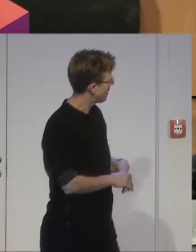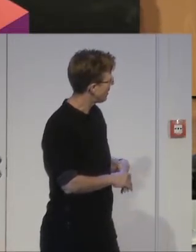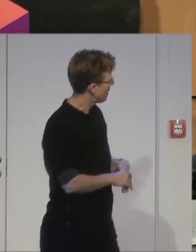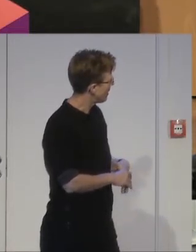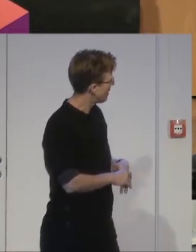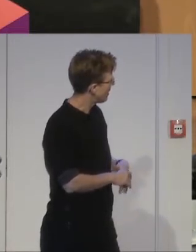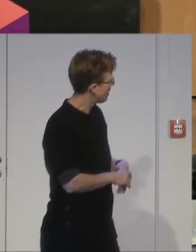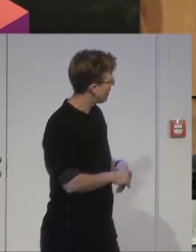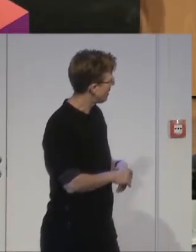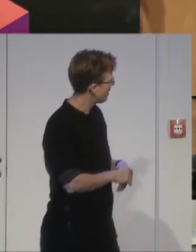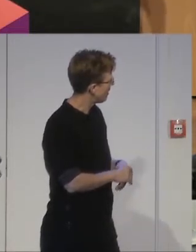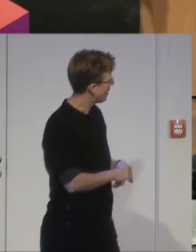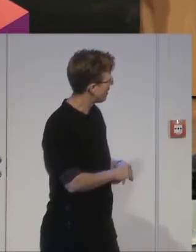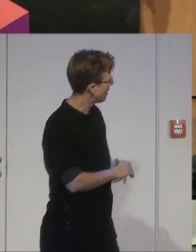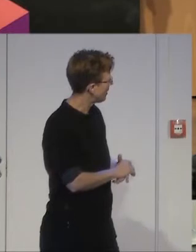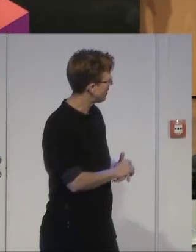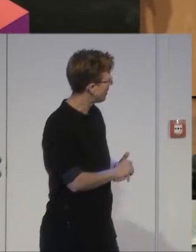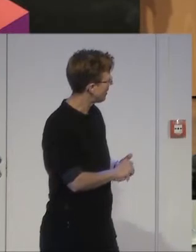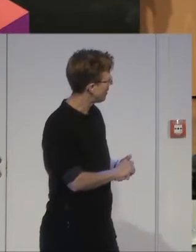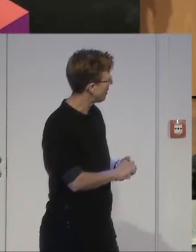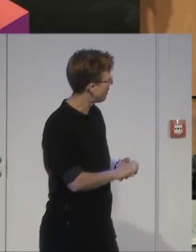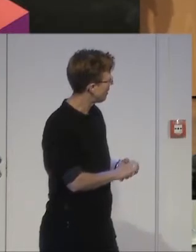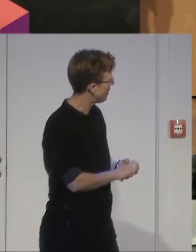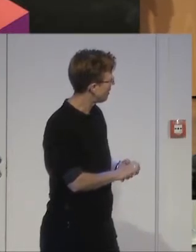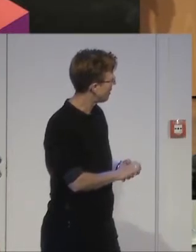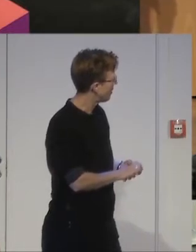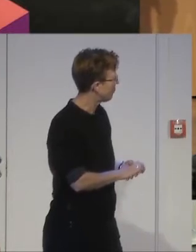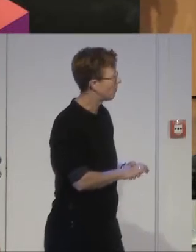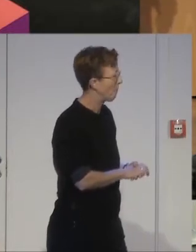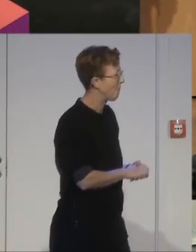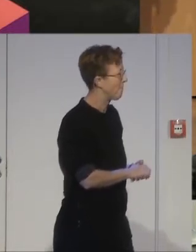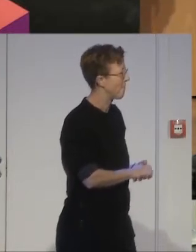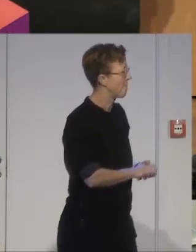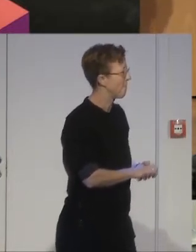the discussion, to the dialogue.